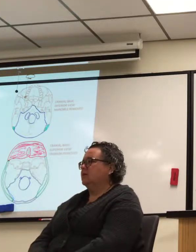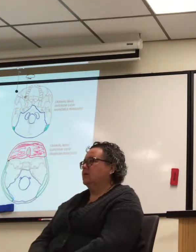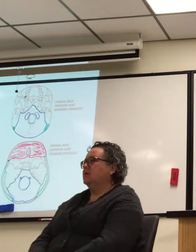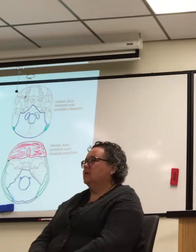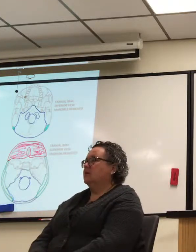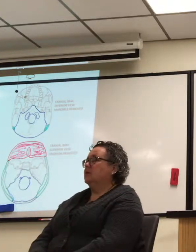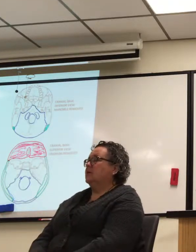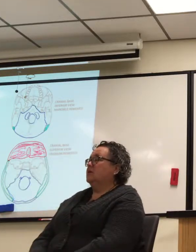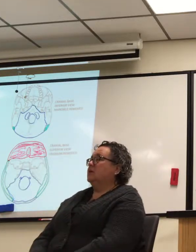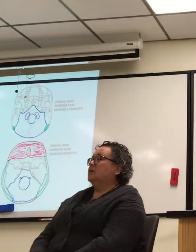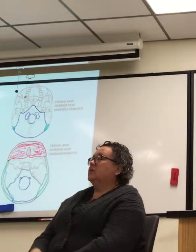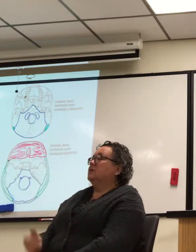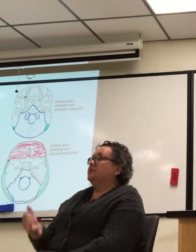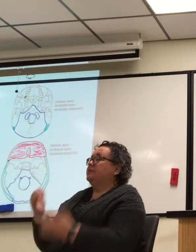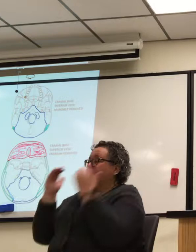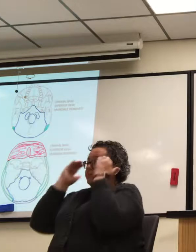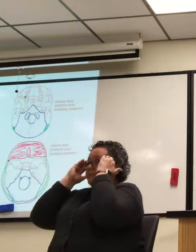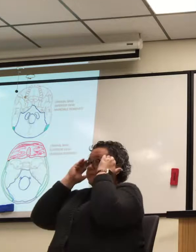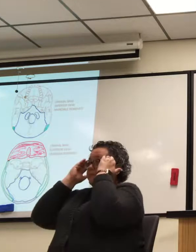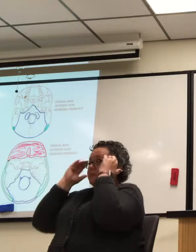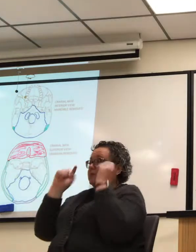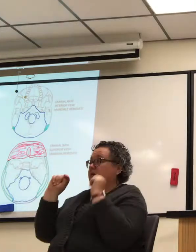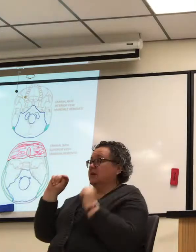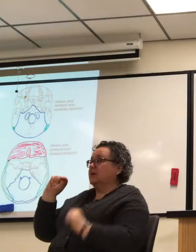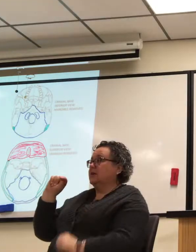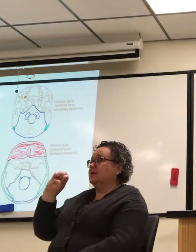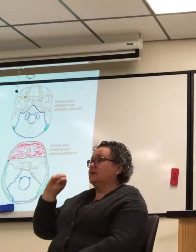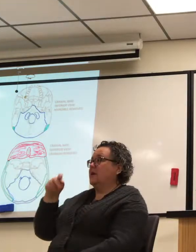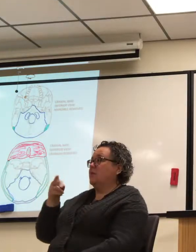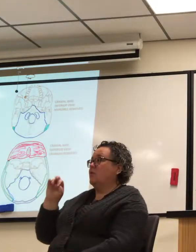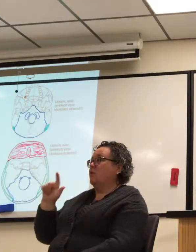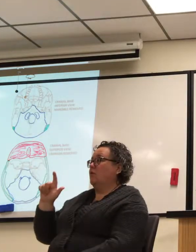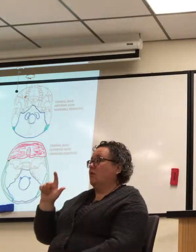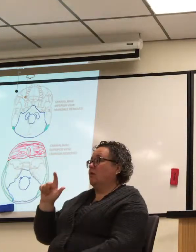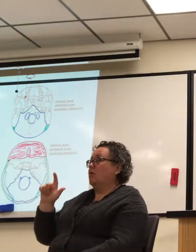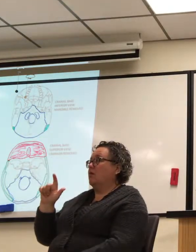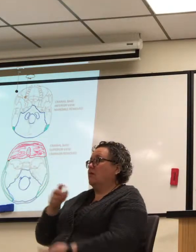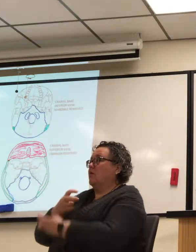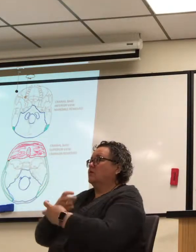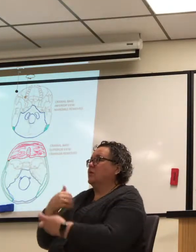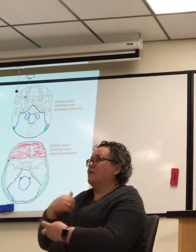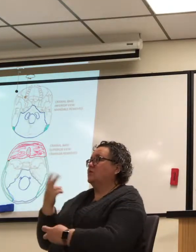The temporal bones, you got two of them, a right and a left one.